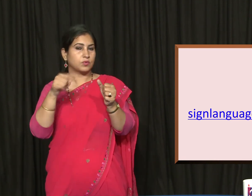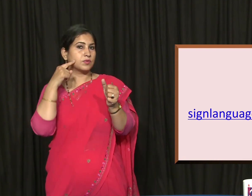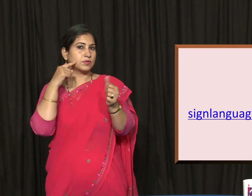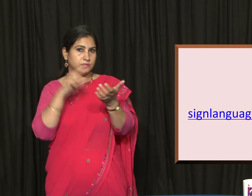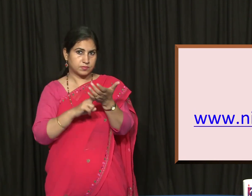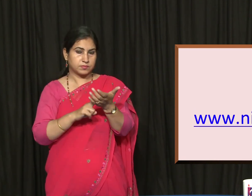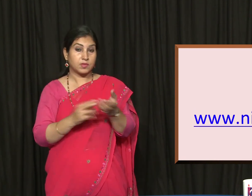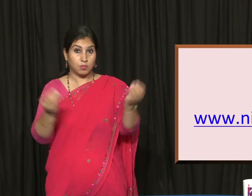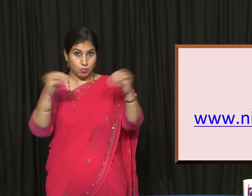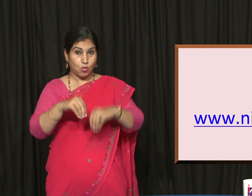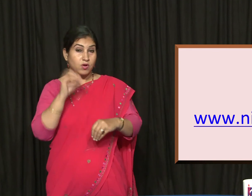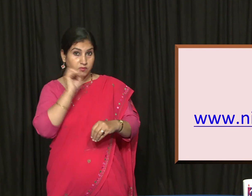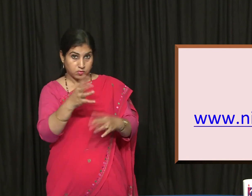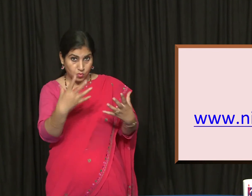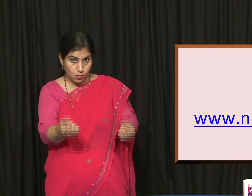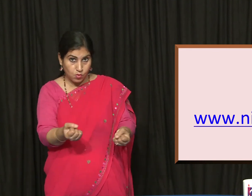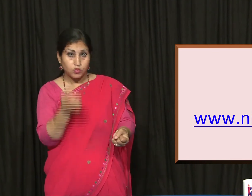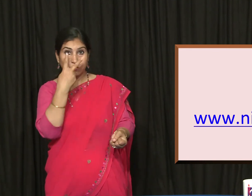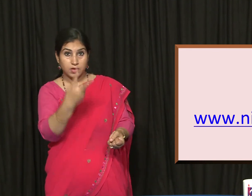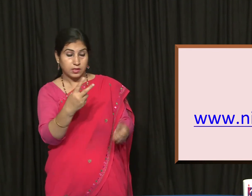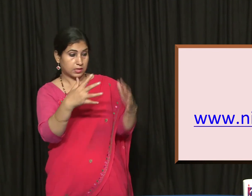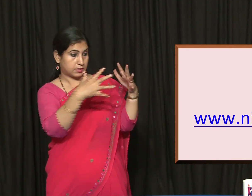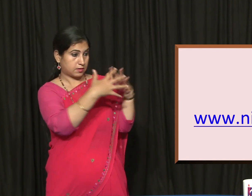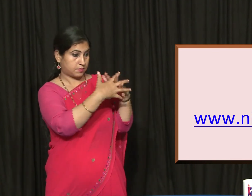For more information, you can visit our website